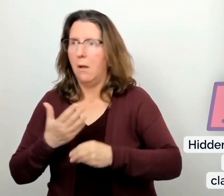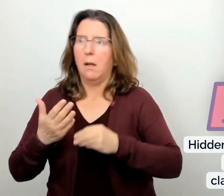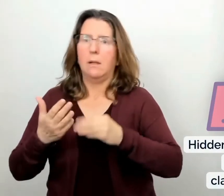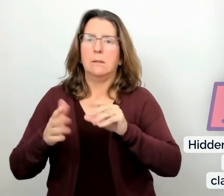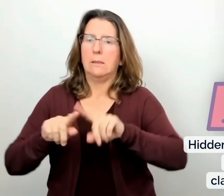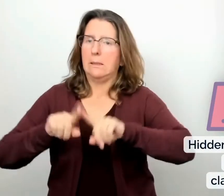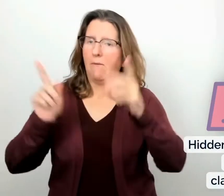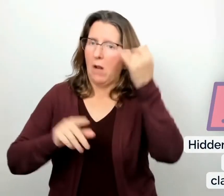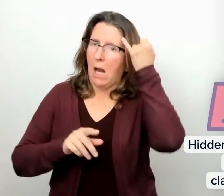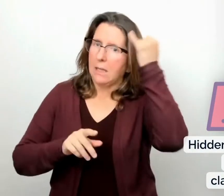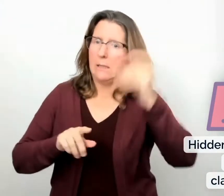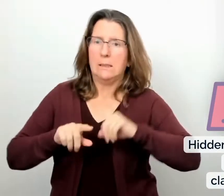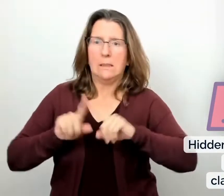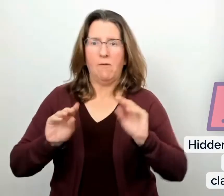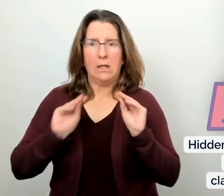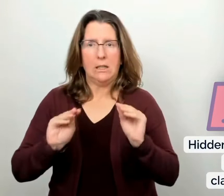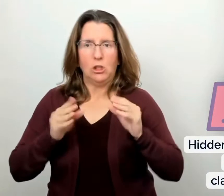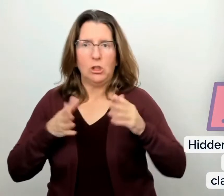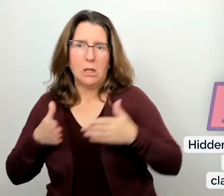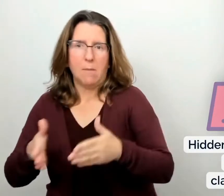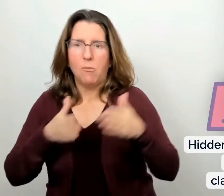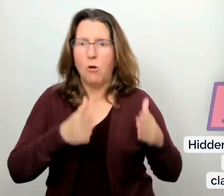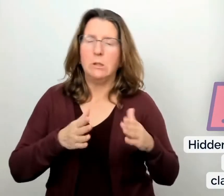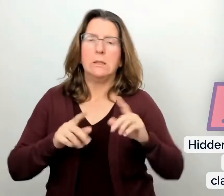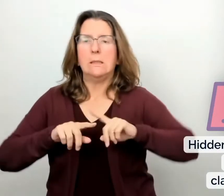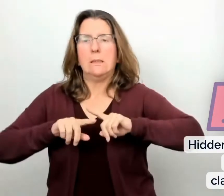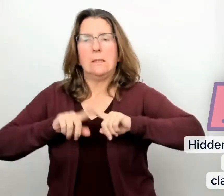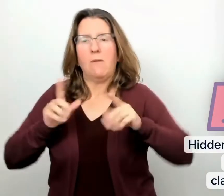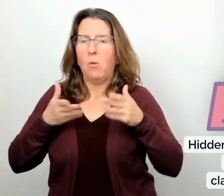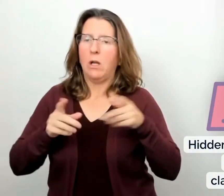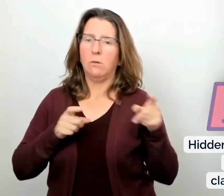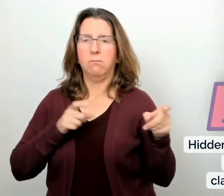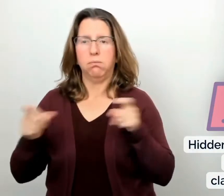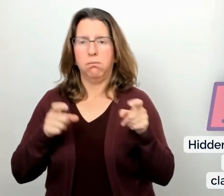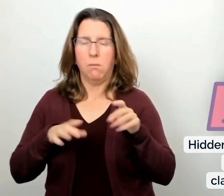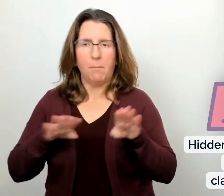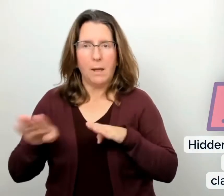expectations, teaching approaches, and how they handle students.